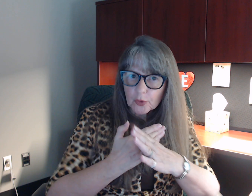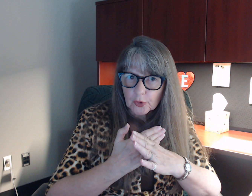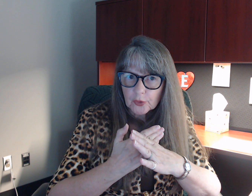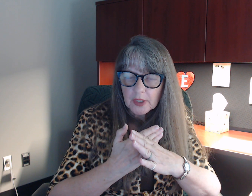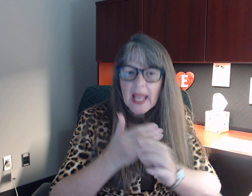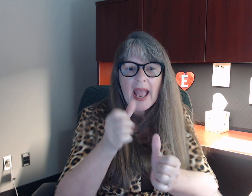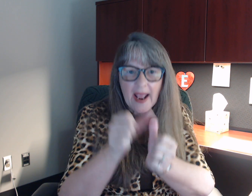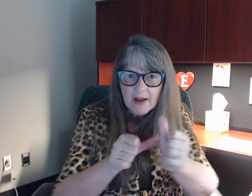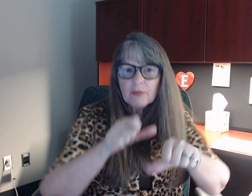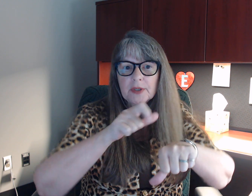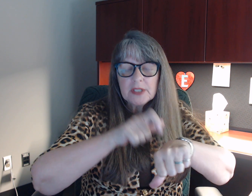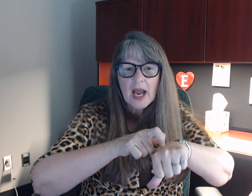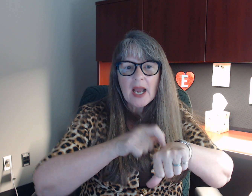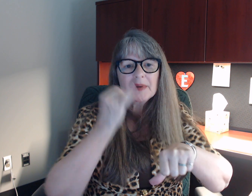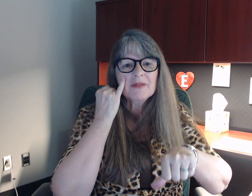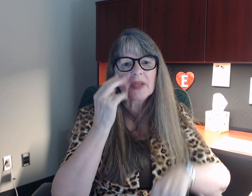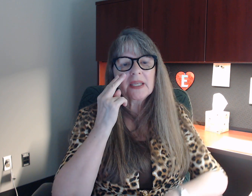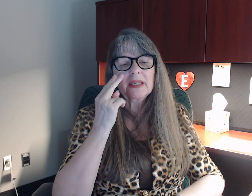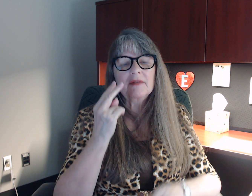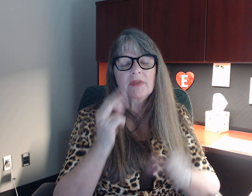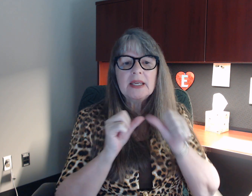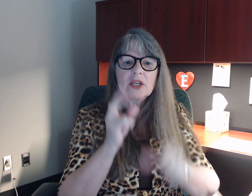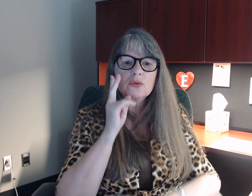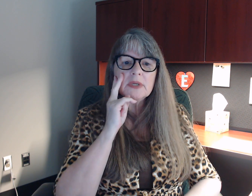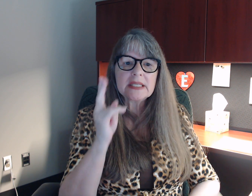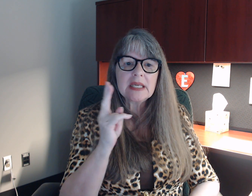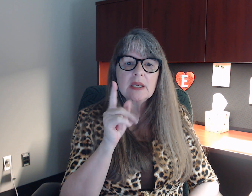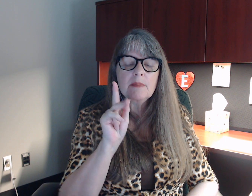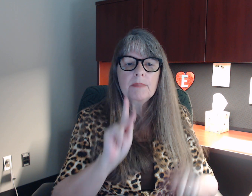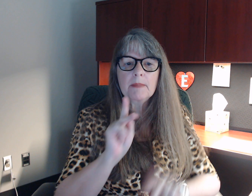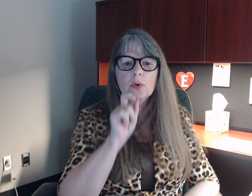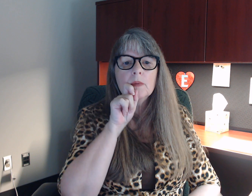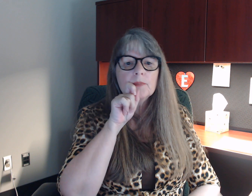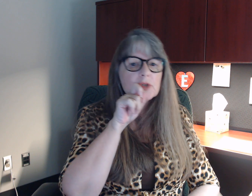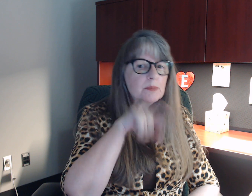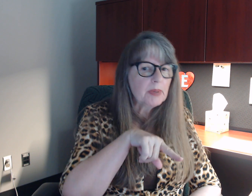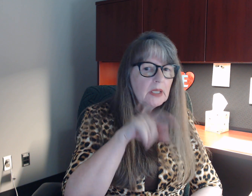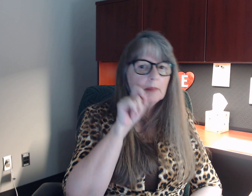bothered every time if they continually see people spitting.